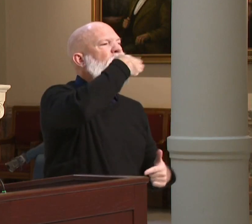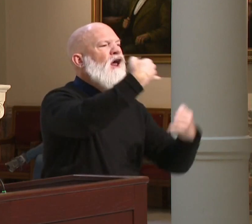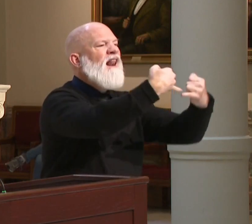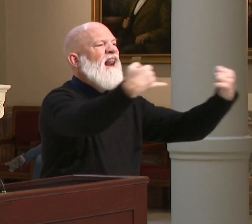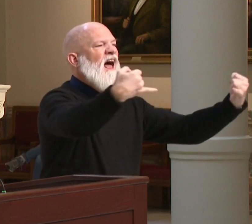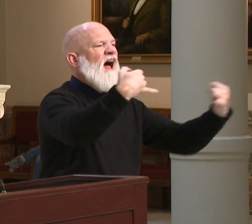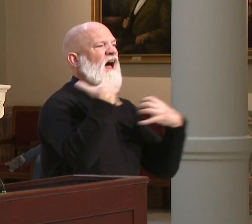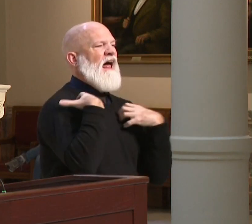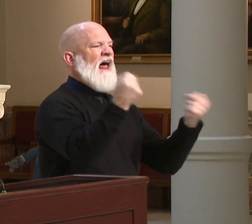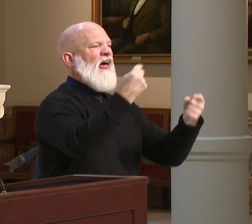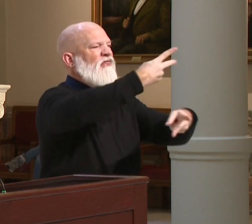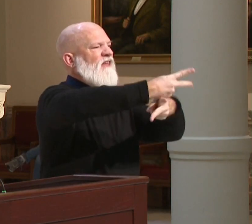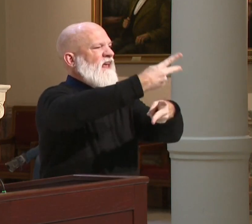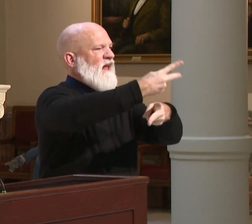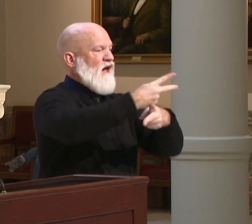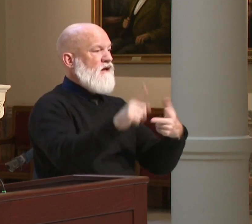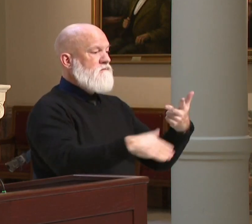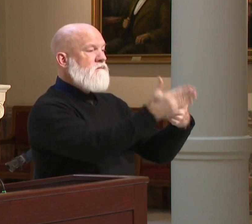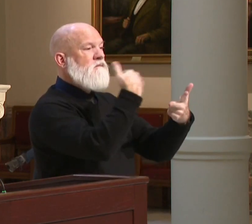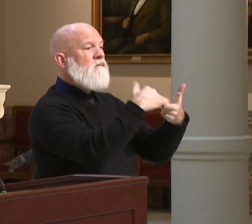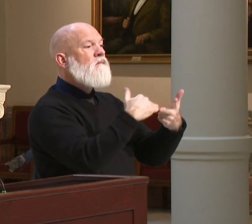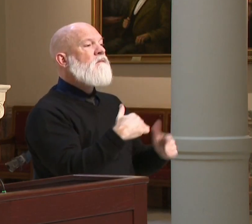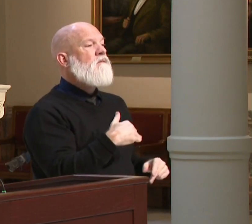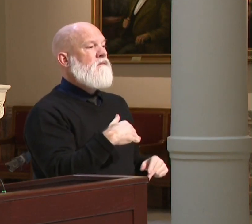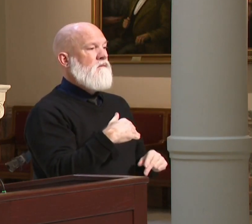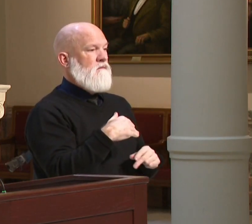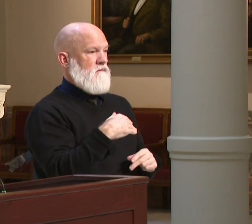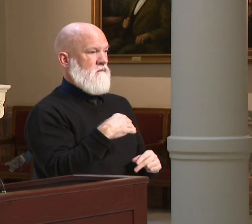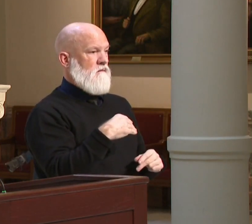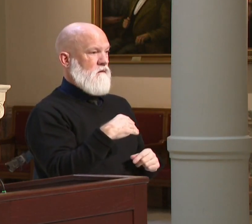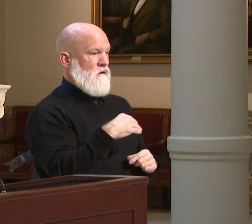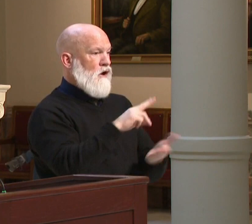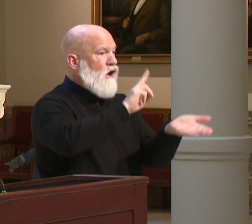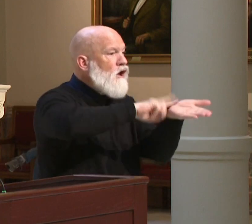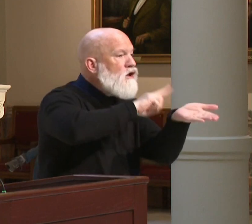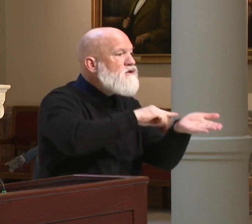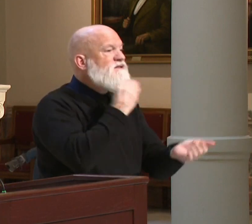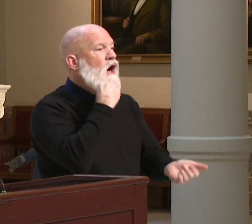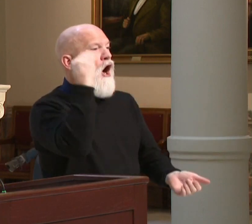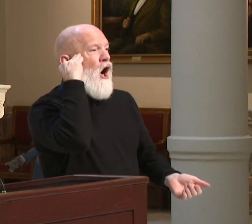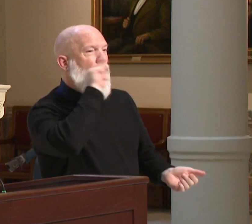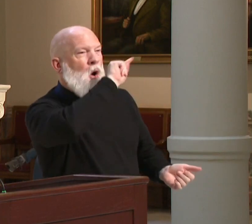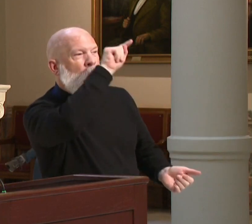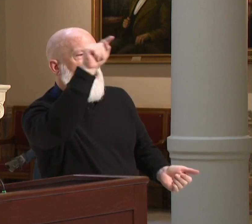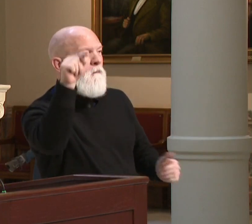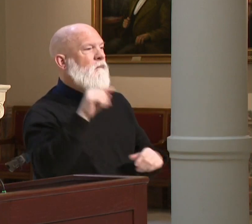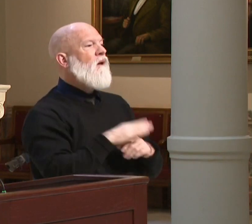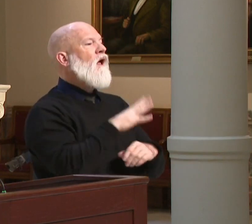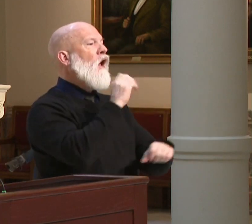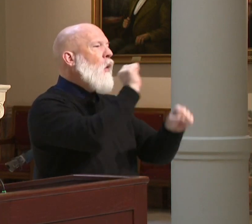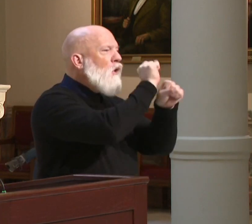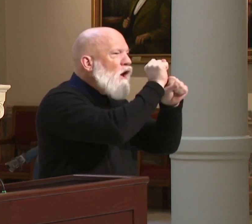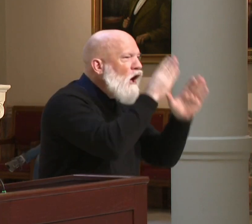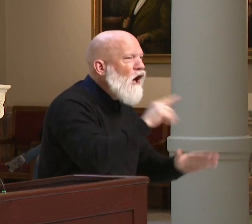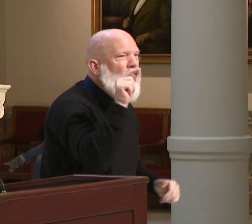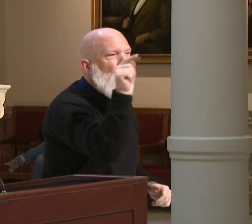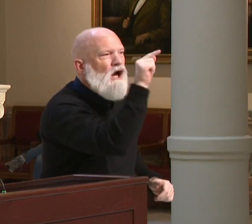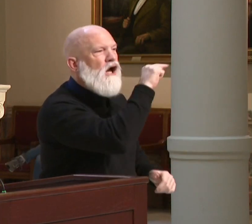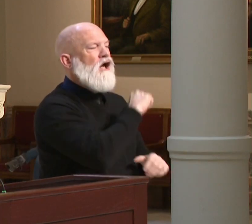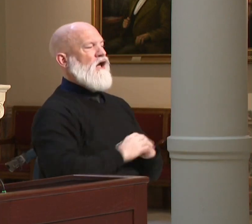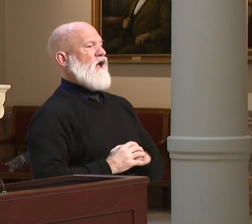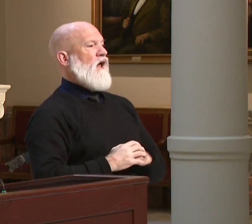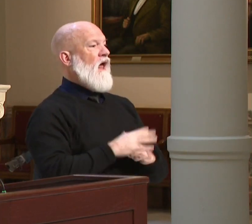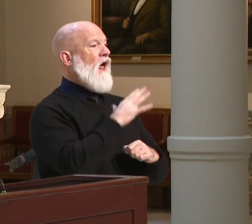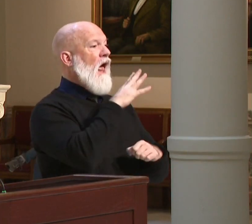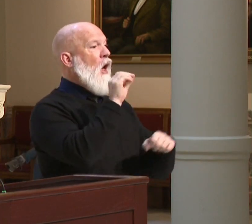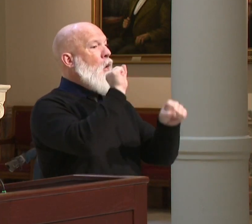and staff and residents in long-term care facilities. We've also been working alongside Commissioner Frank Berry in the Department